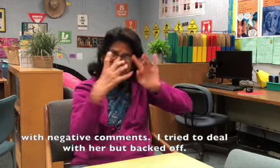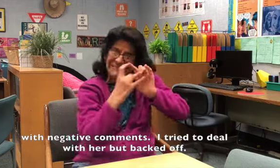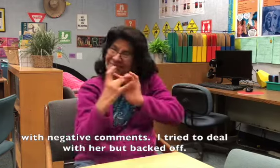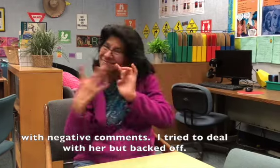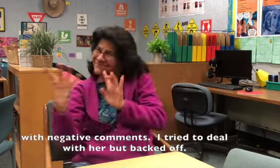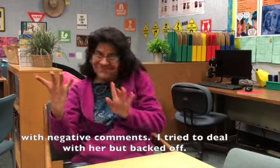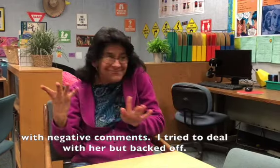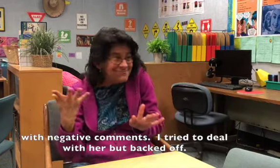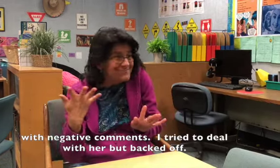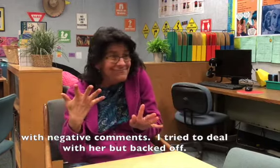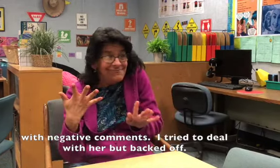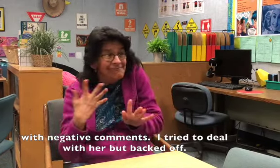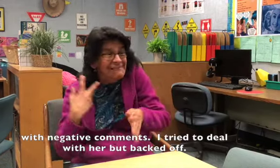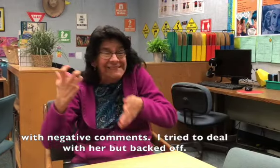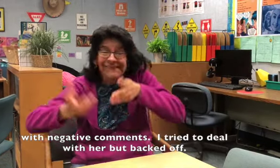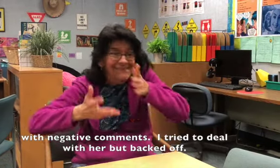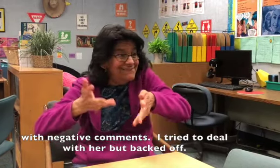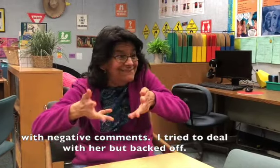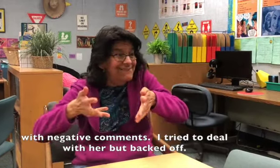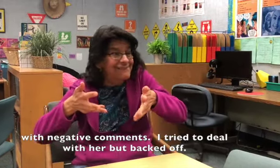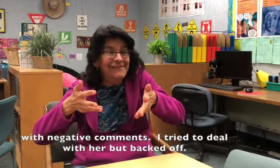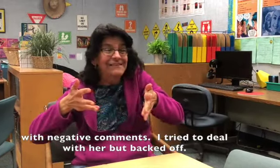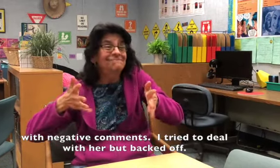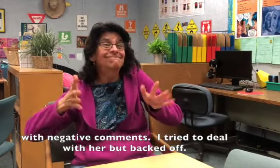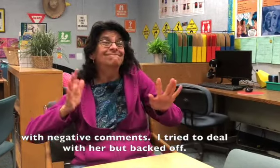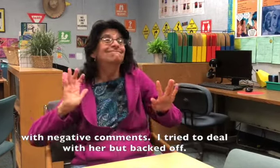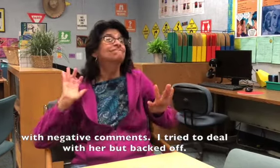with negative comments. I tried to deal with her, but backed off.